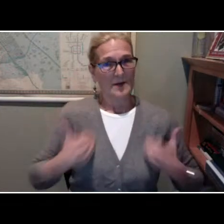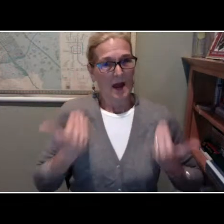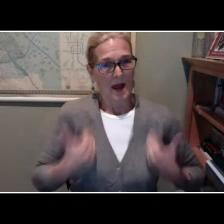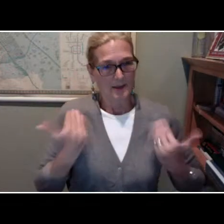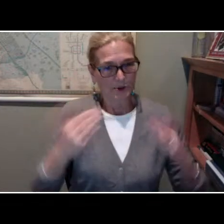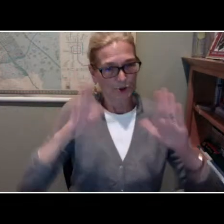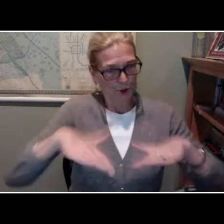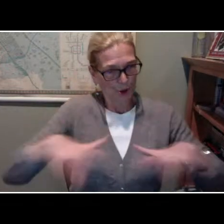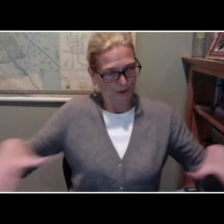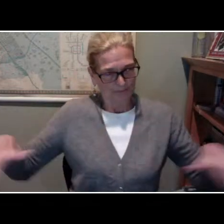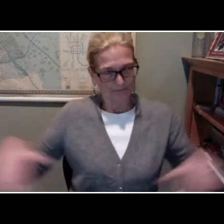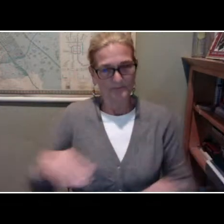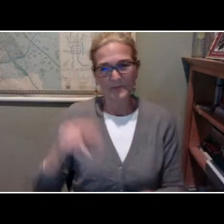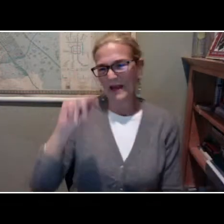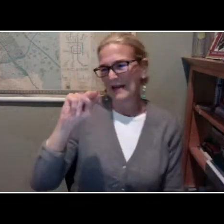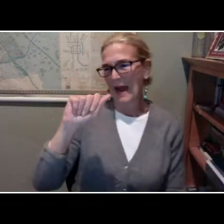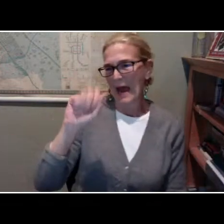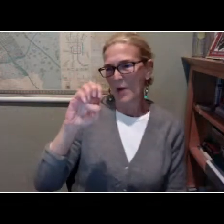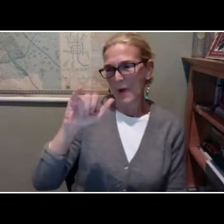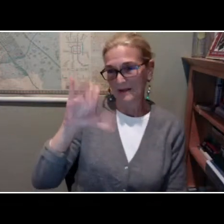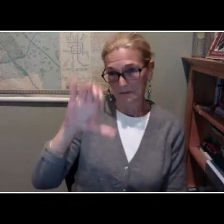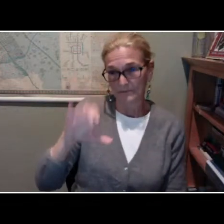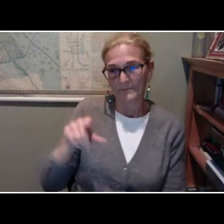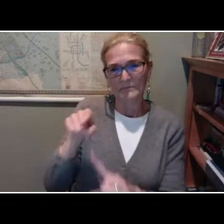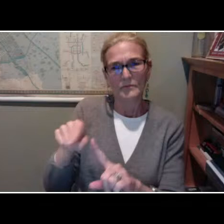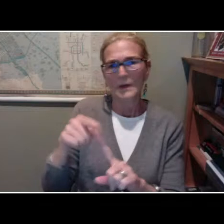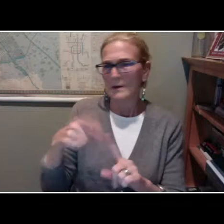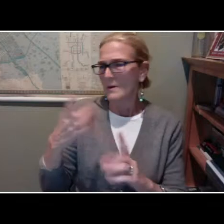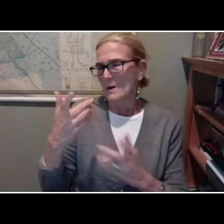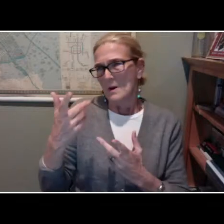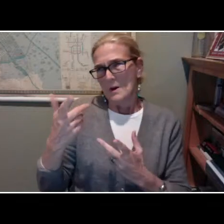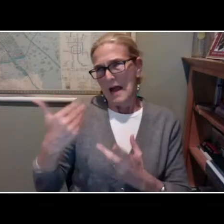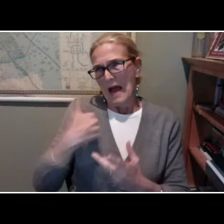And that stands for the National Association of the Education of Young Children.